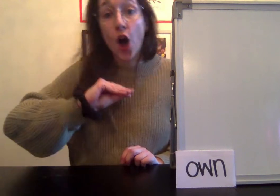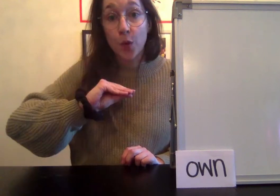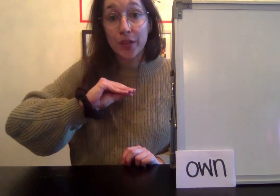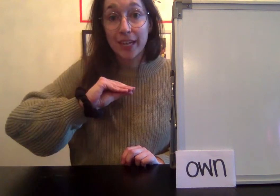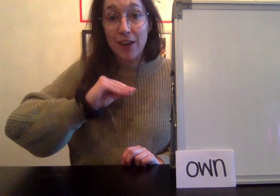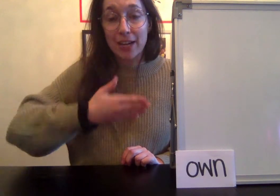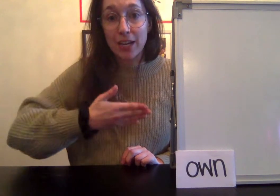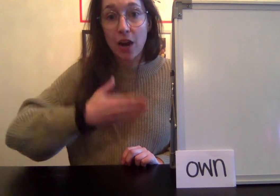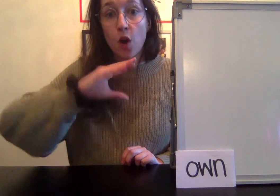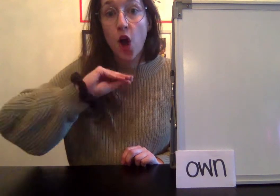Own, get ready, go.